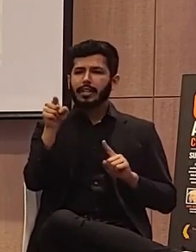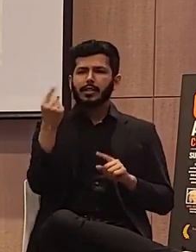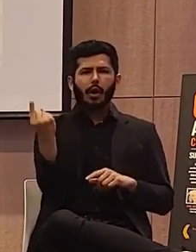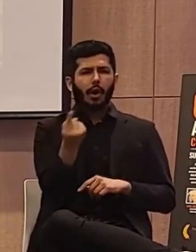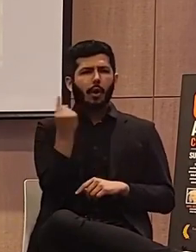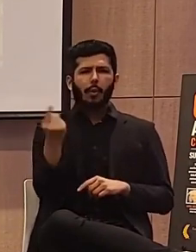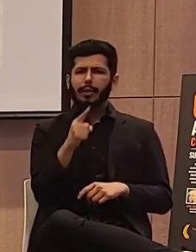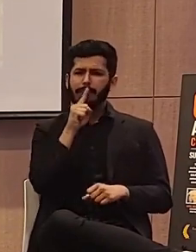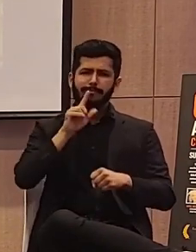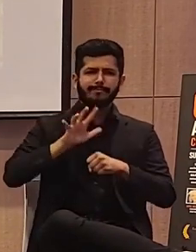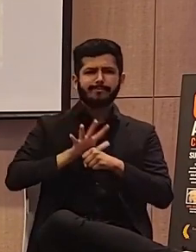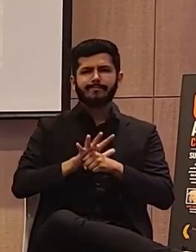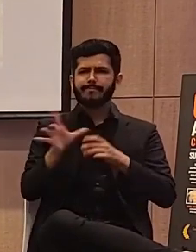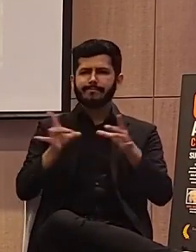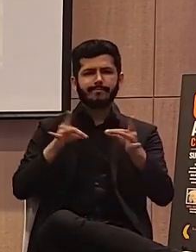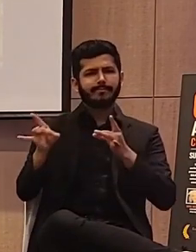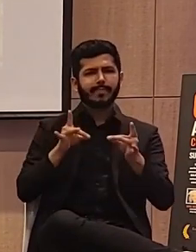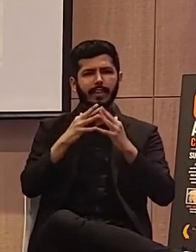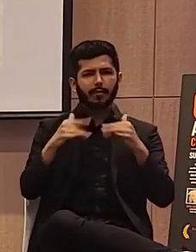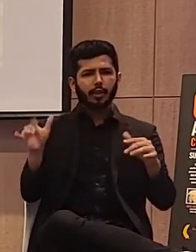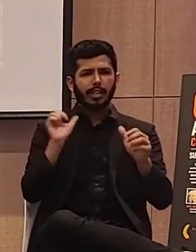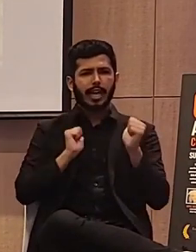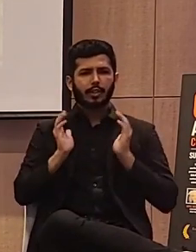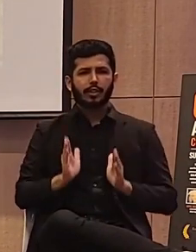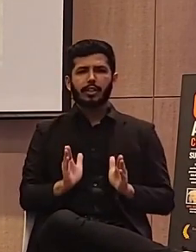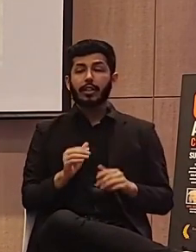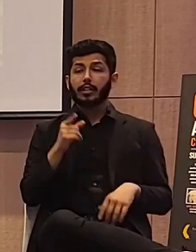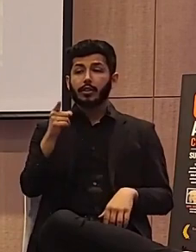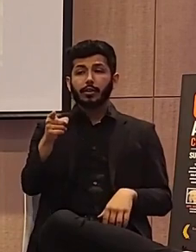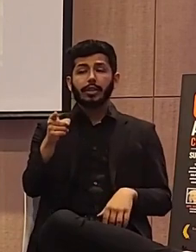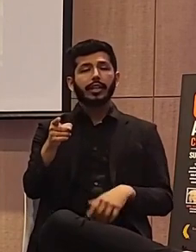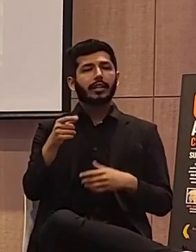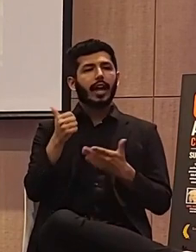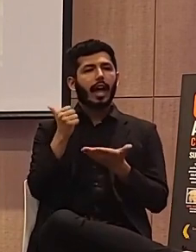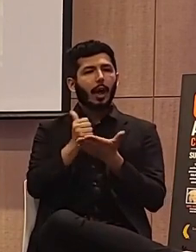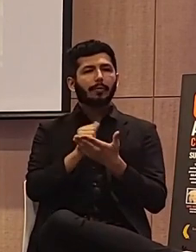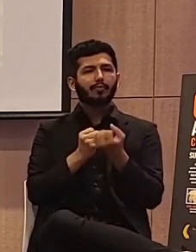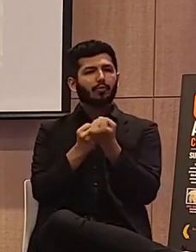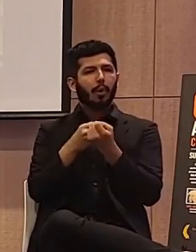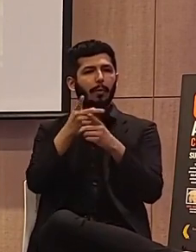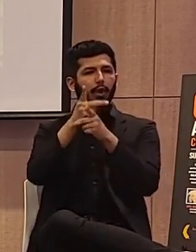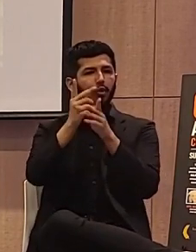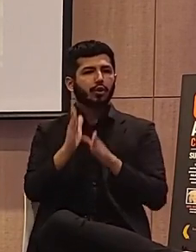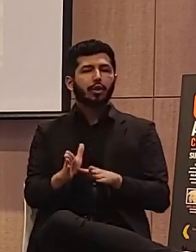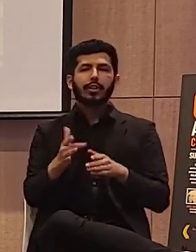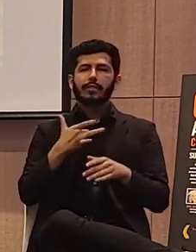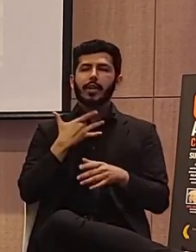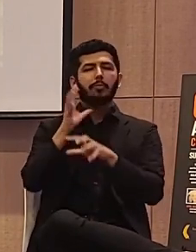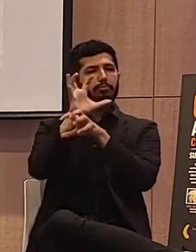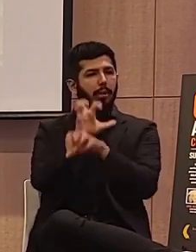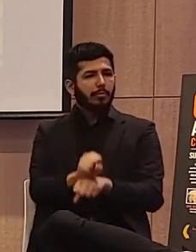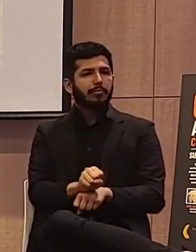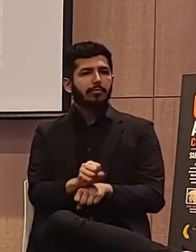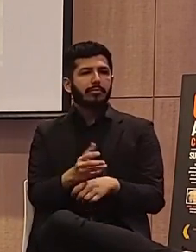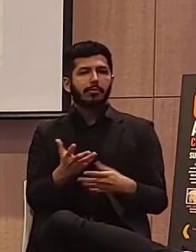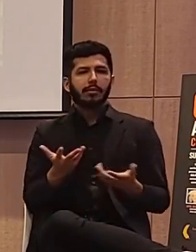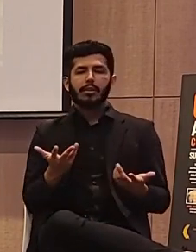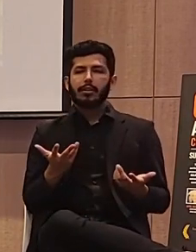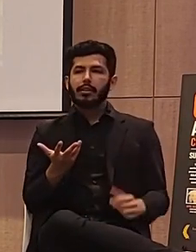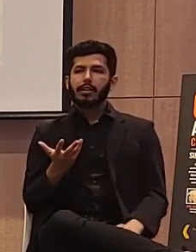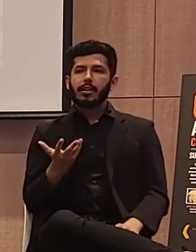to that, and so he's gotten his producers into the flow of that. So he brings in, you know, he